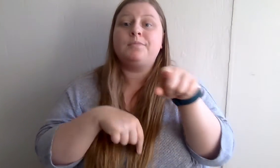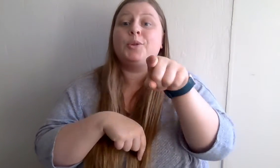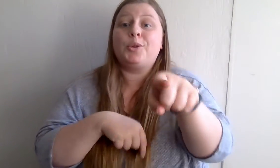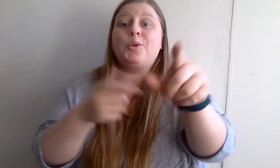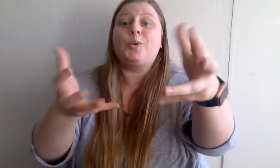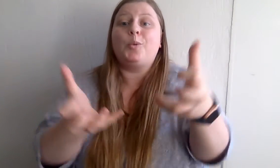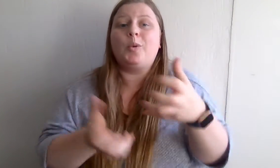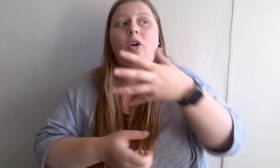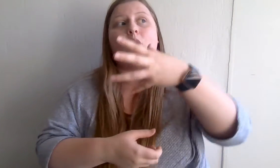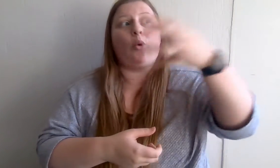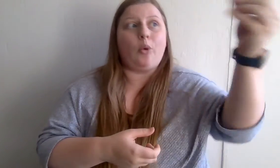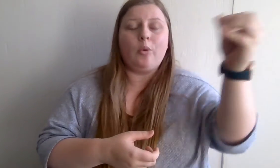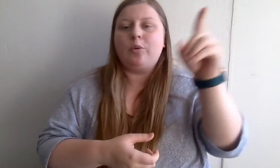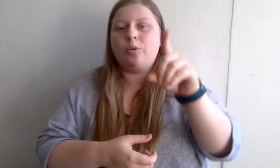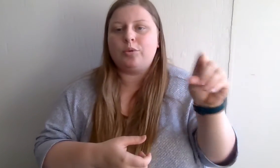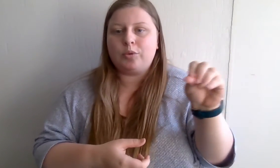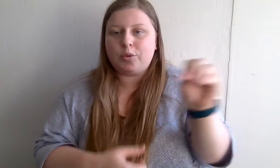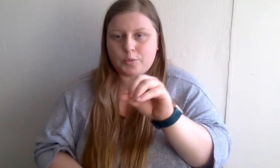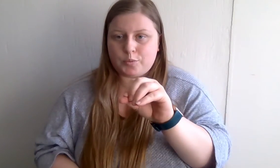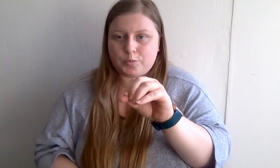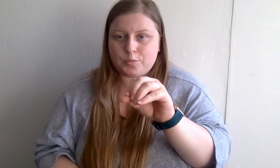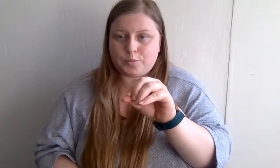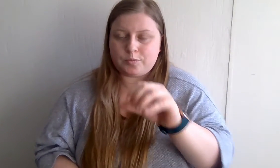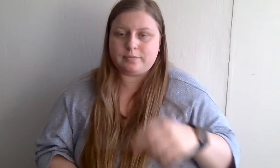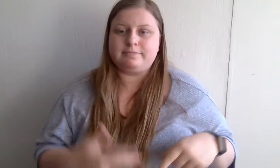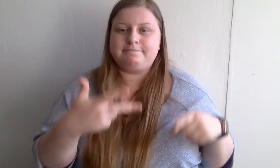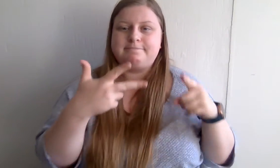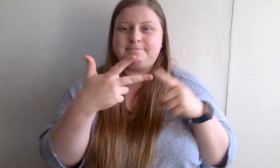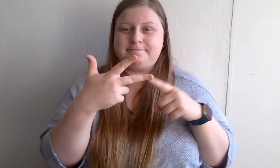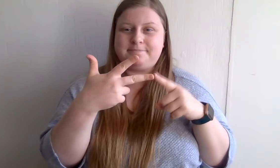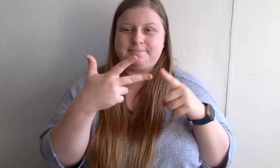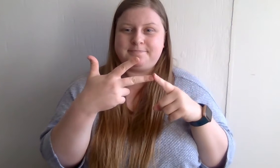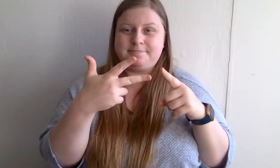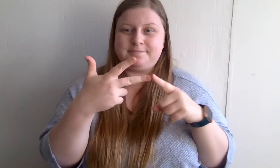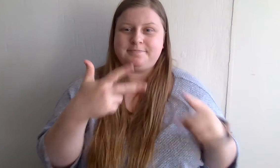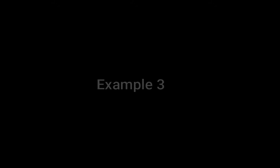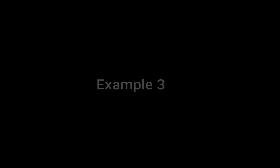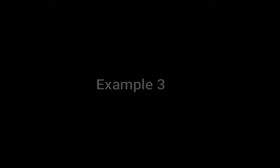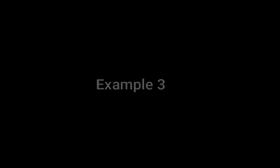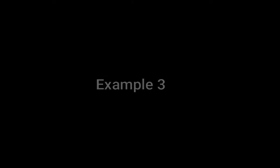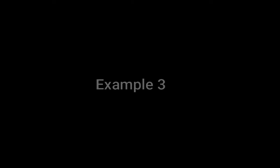An example of a response could be, "You want to go to the zoo."